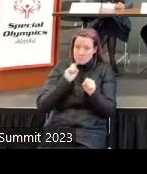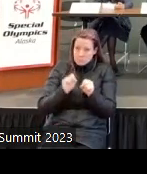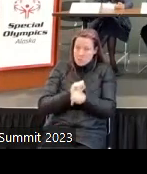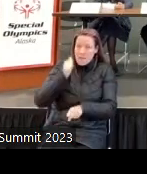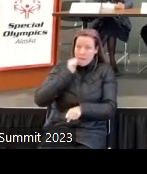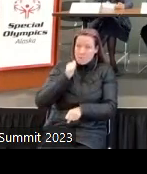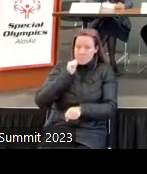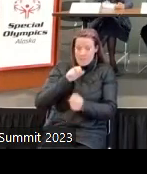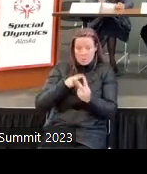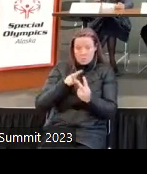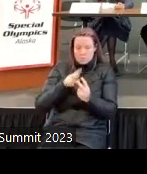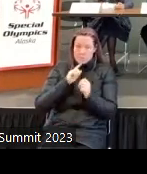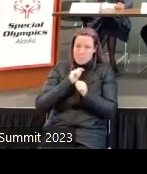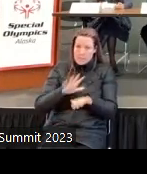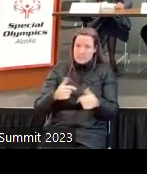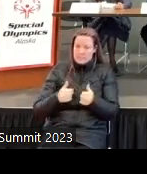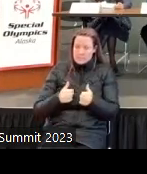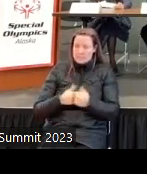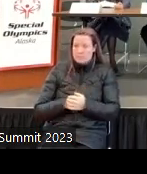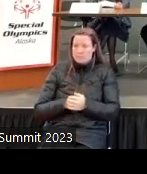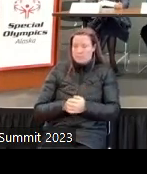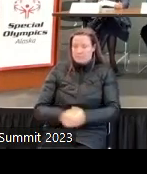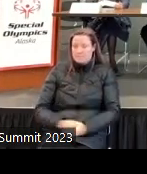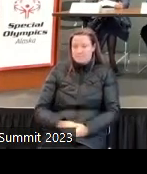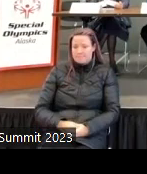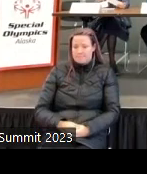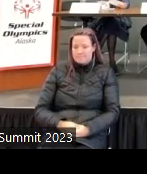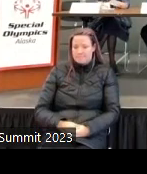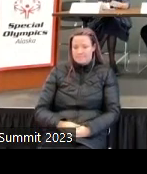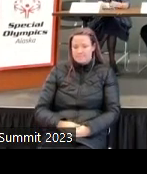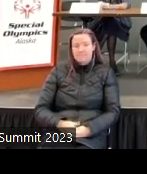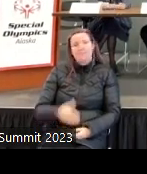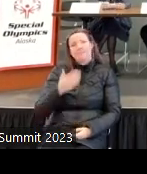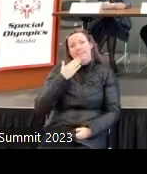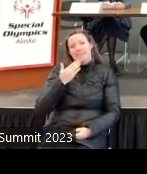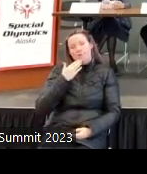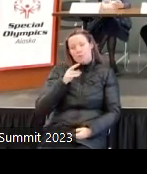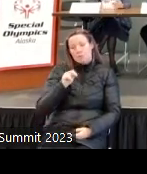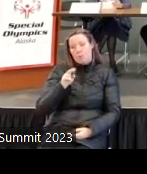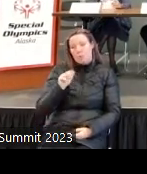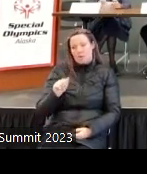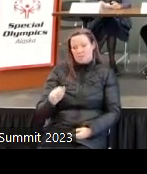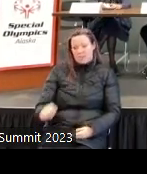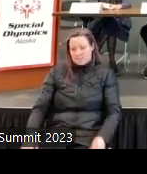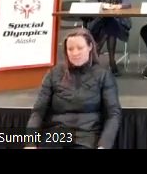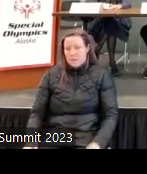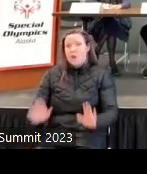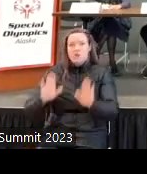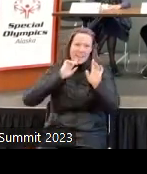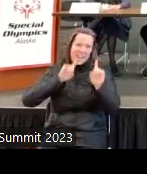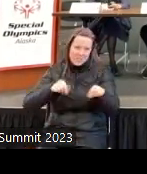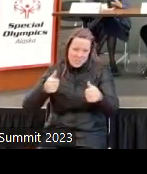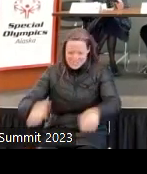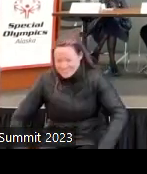day is really a blessing. They're not that easy. Thank you. No, what a great answer to that